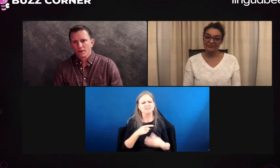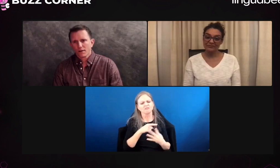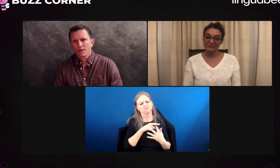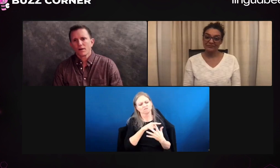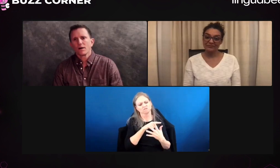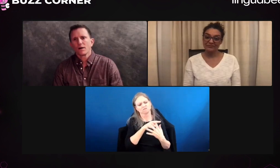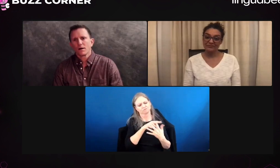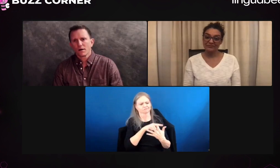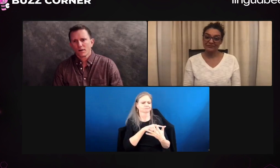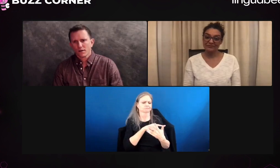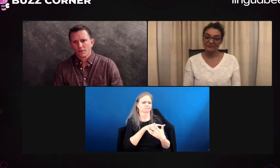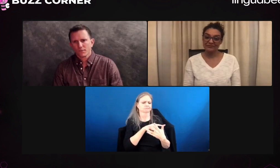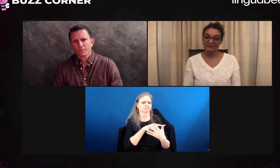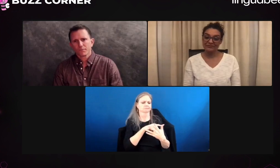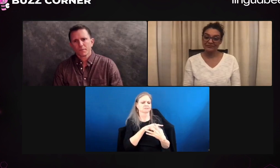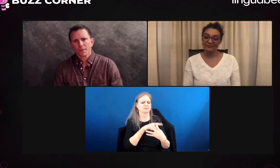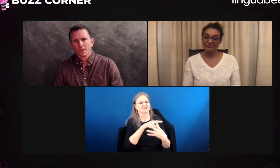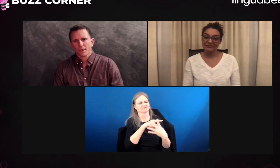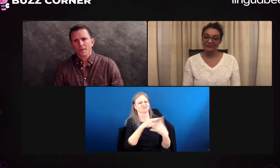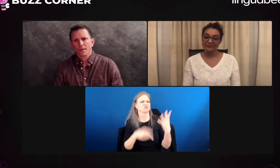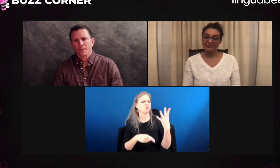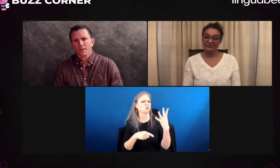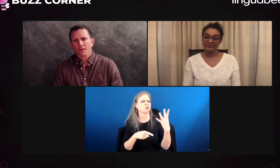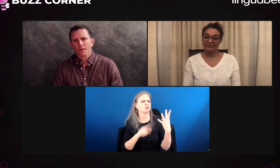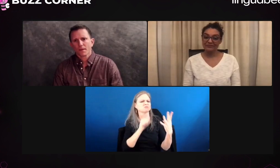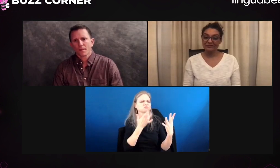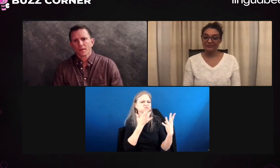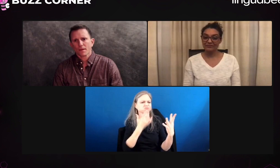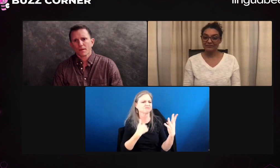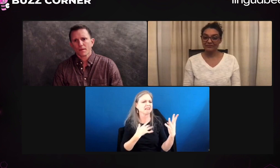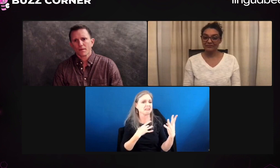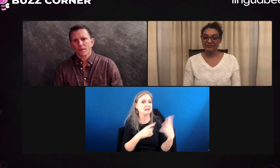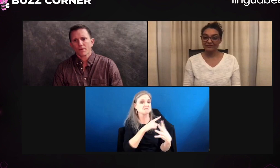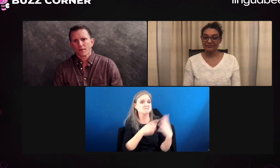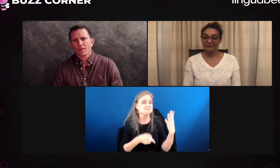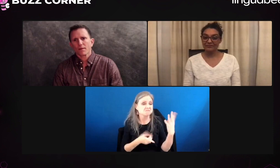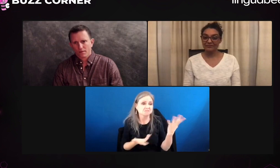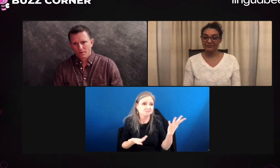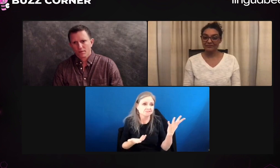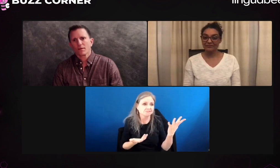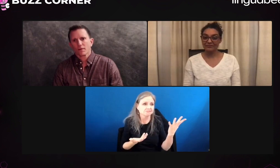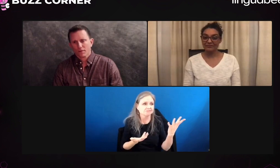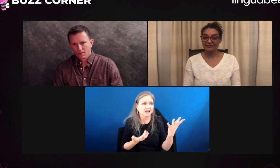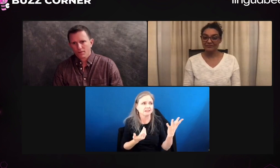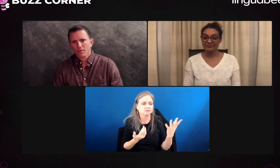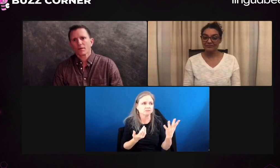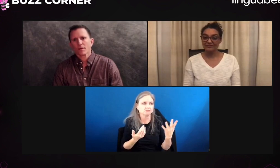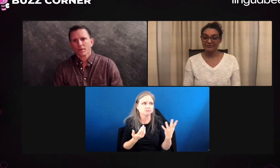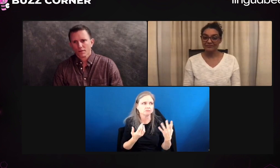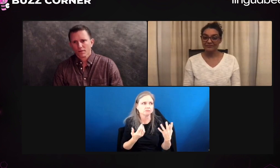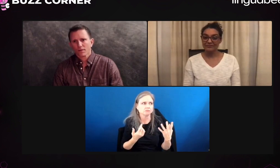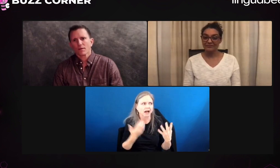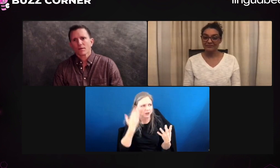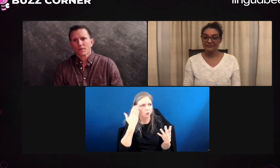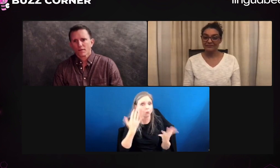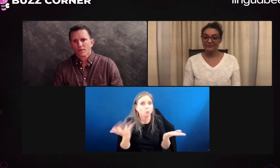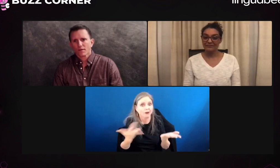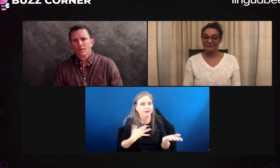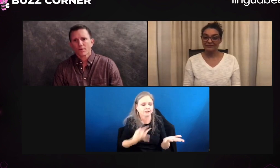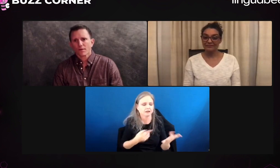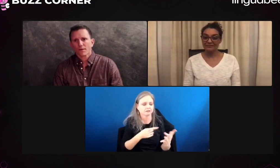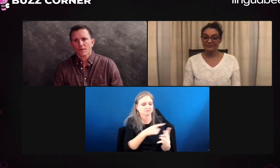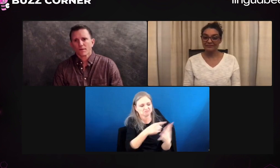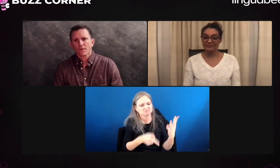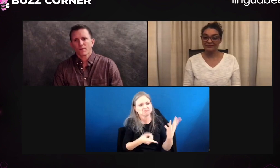not. But I had never quite developed the intention of requesting specific interpreters. Certainly, I